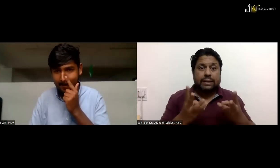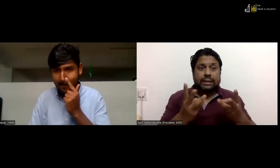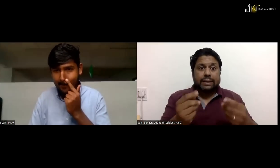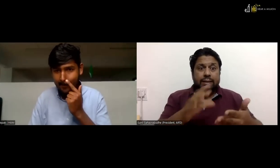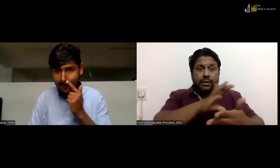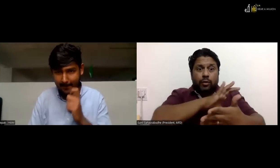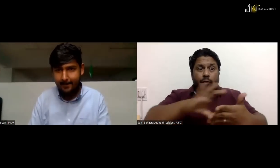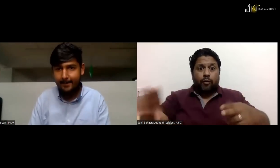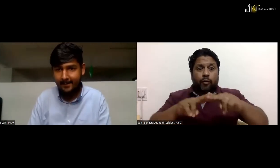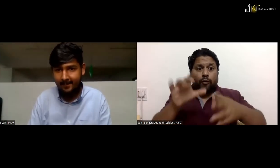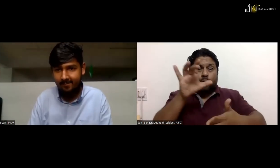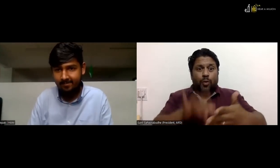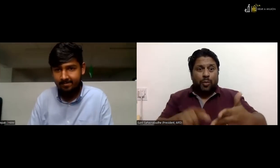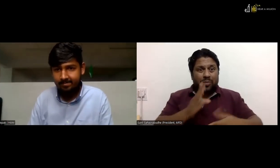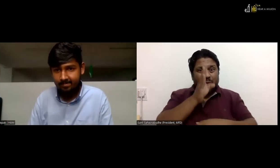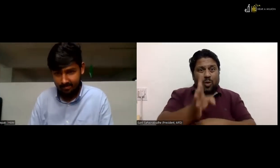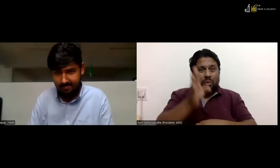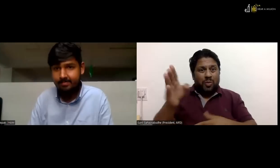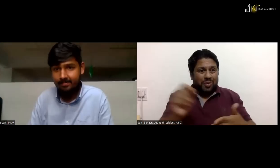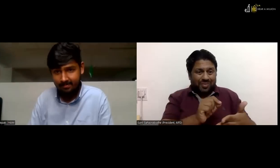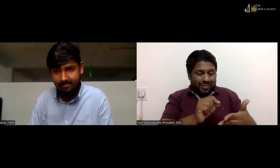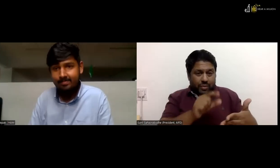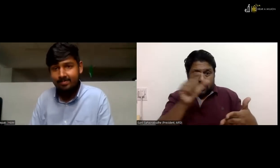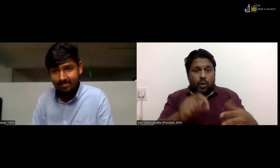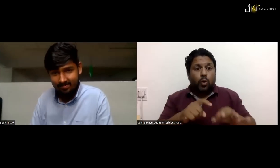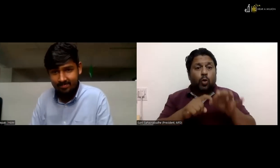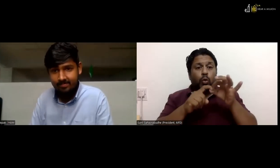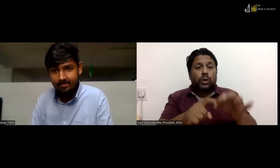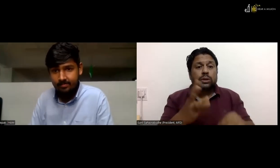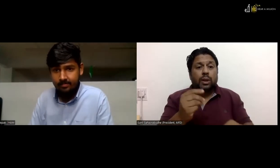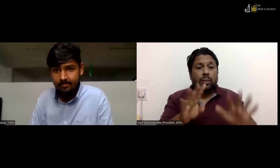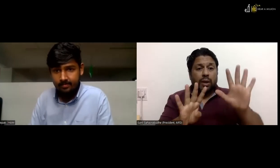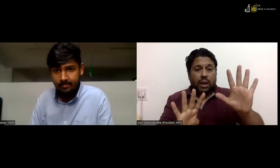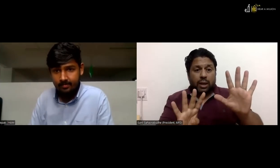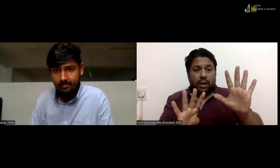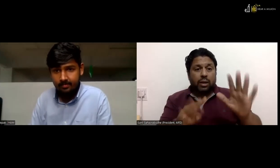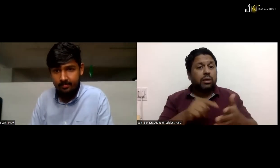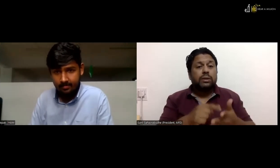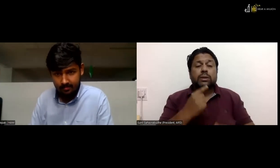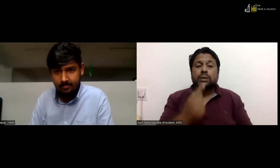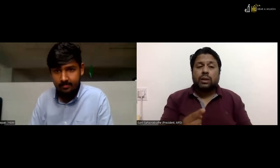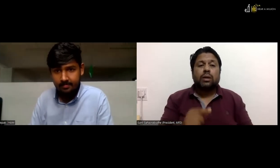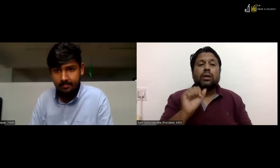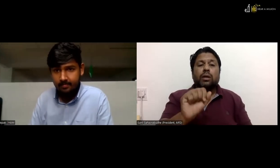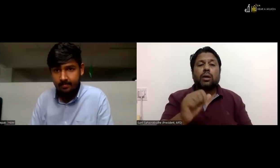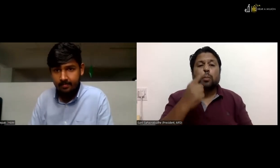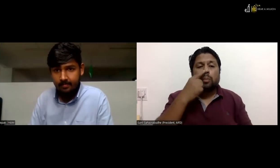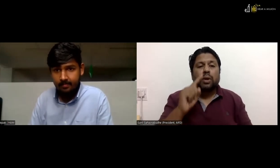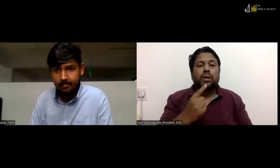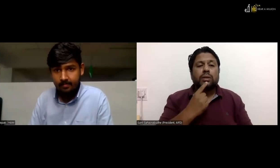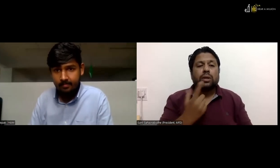5 members, 2 members, or something. So when we talk about the Google form, when we put up the questions,